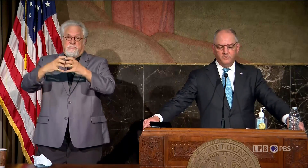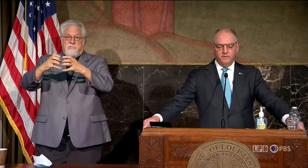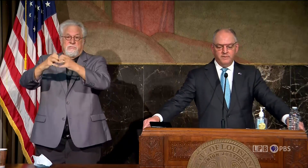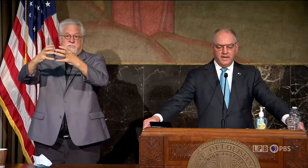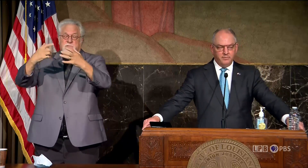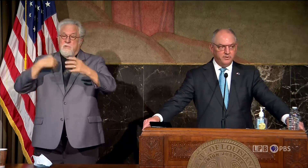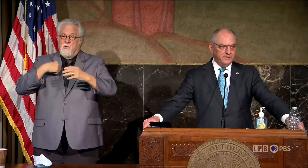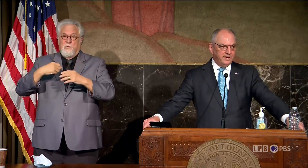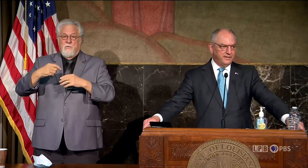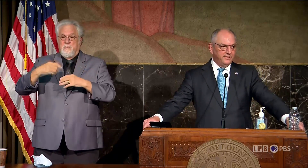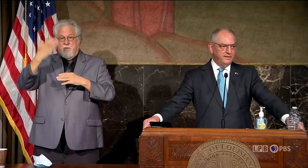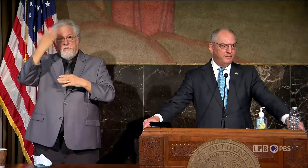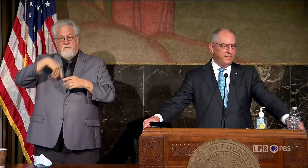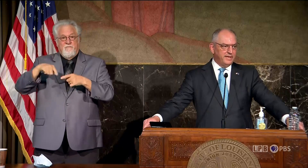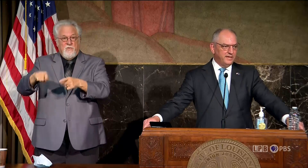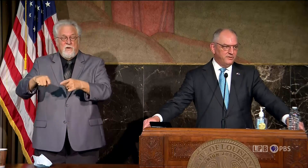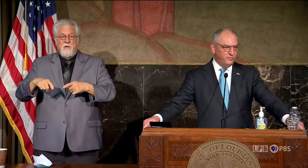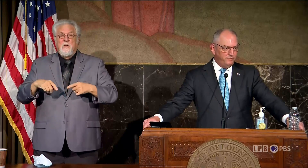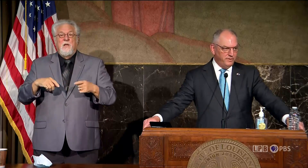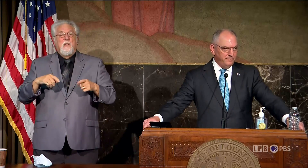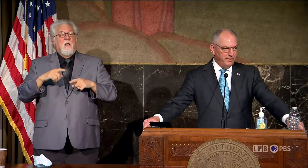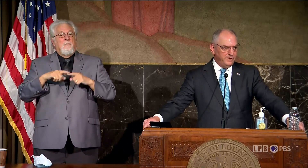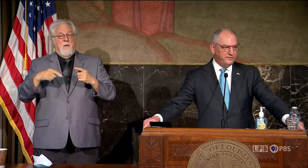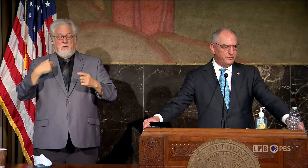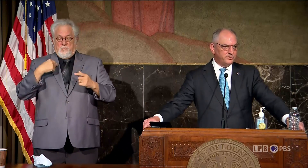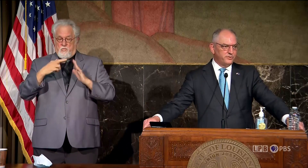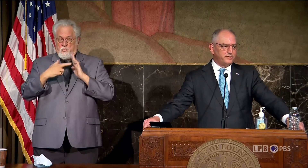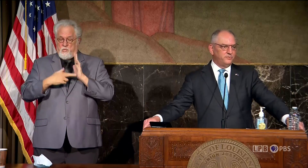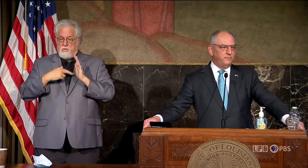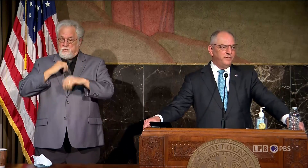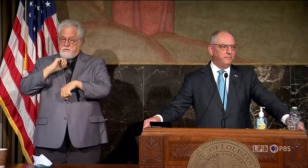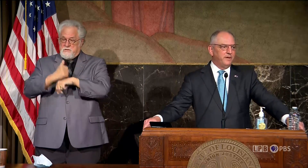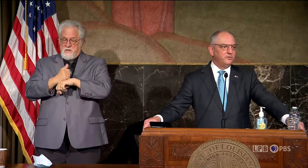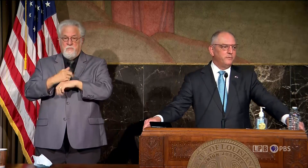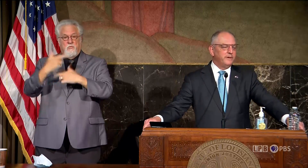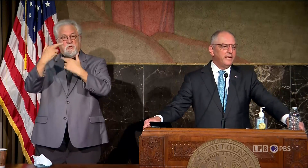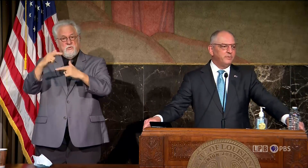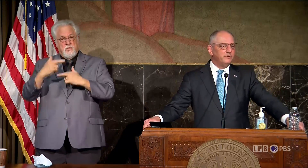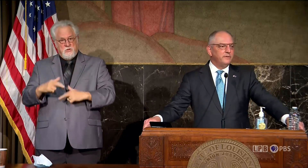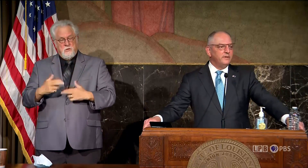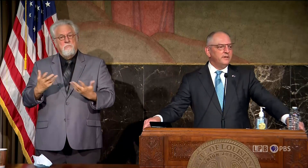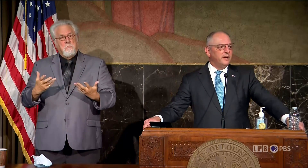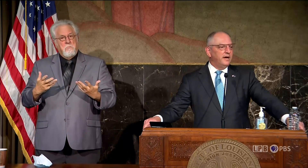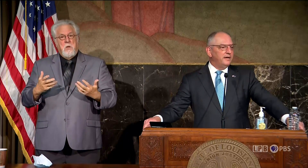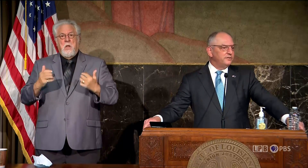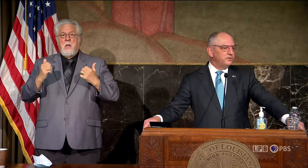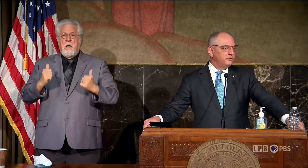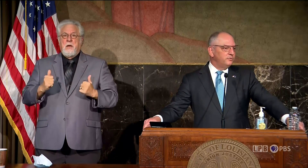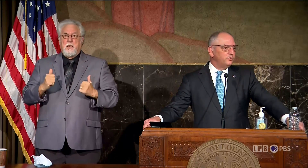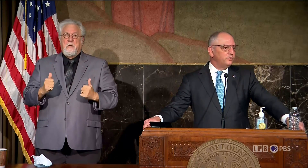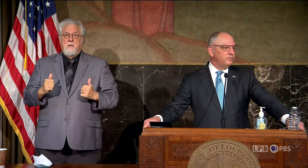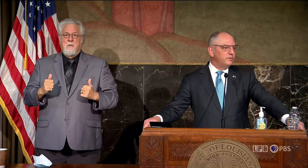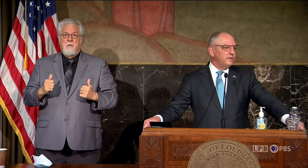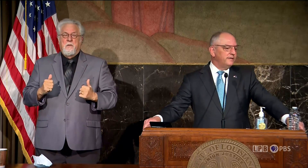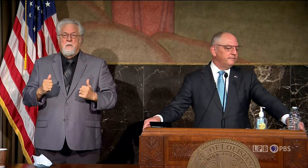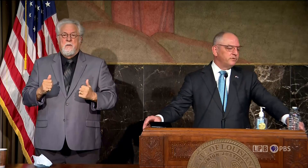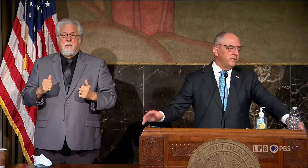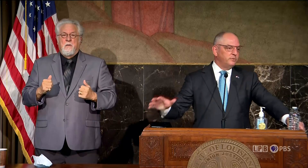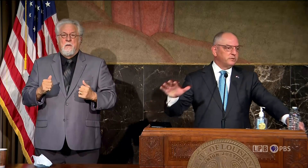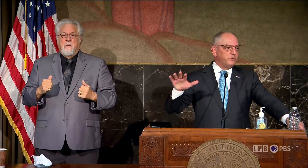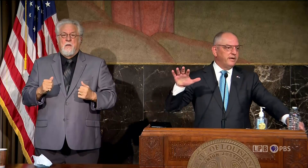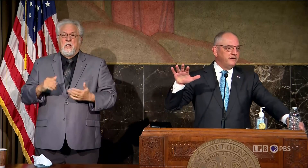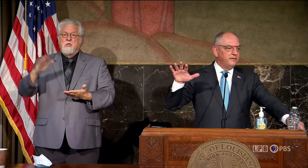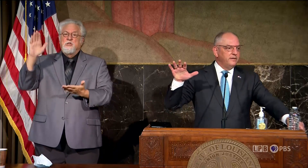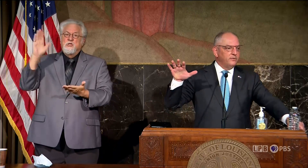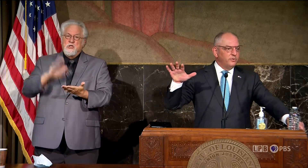actions that we've been able to take and the mitigation we've put in place and the restrictions we put in place, we've been able to slow